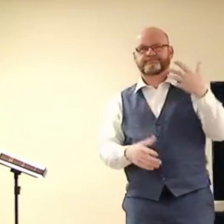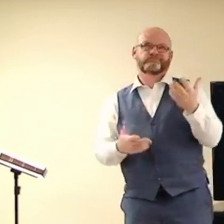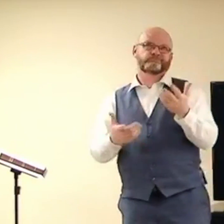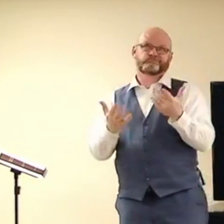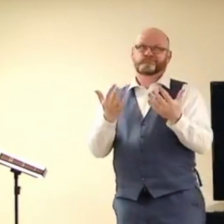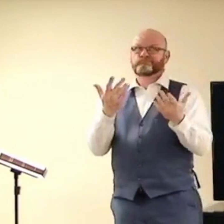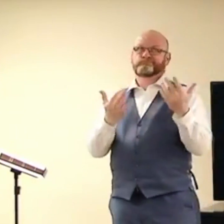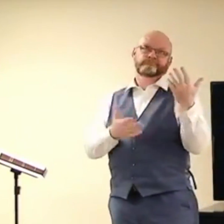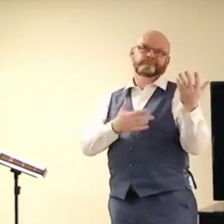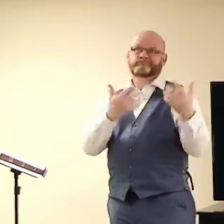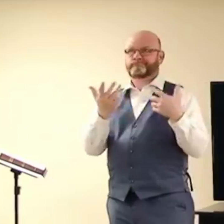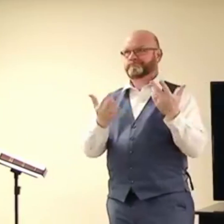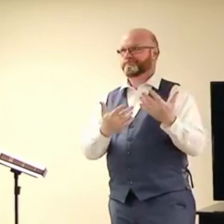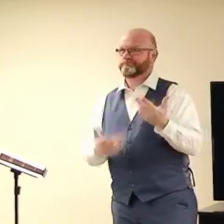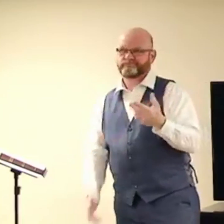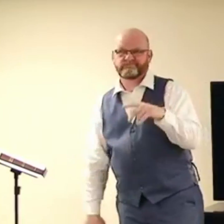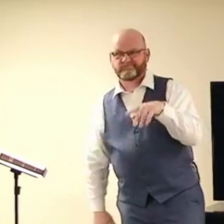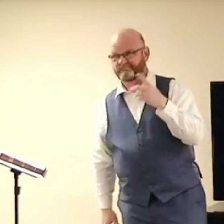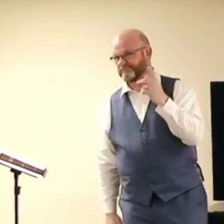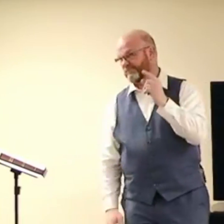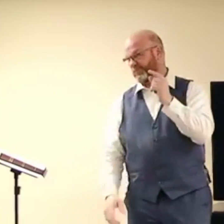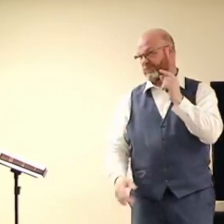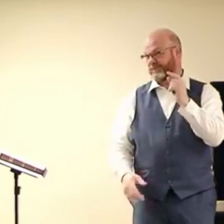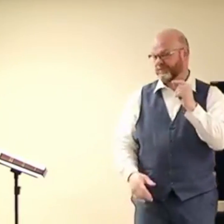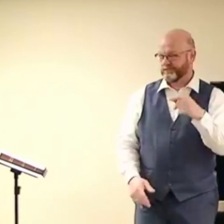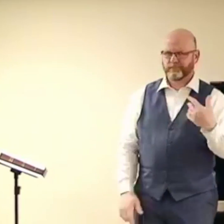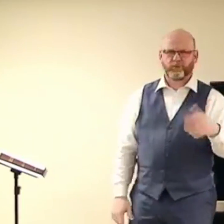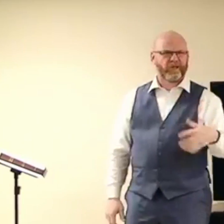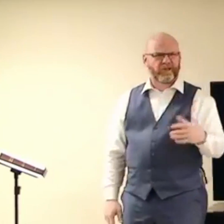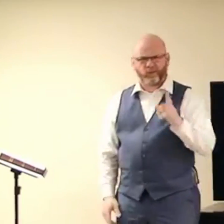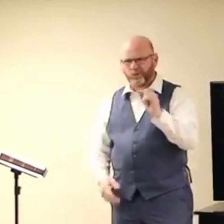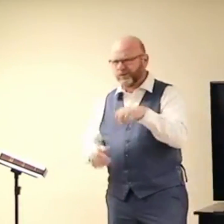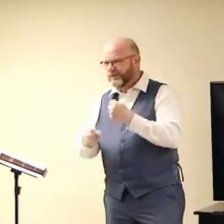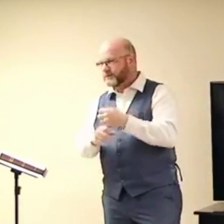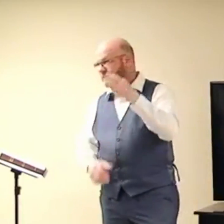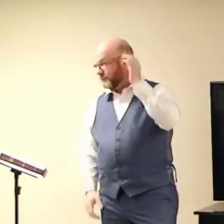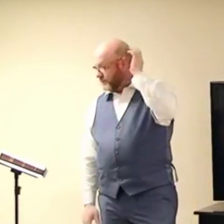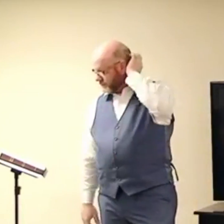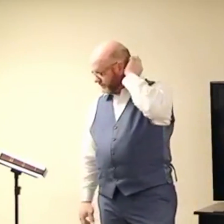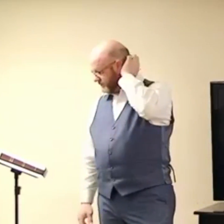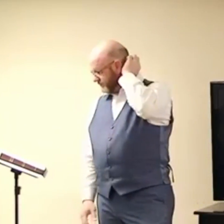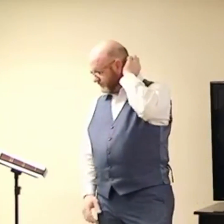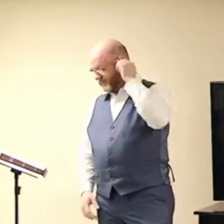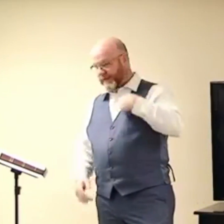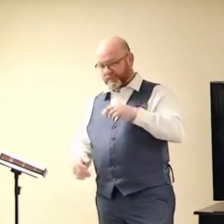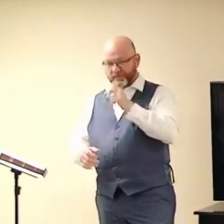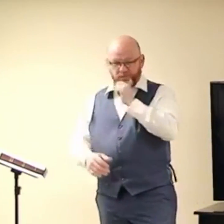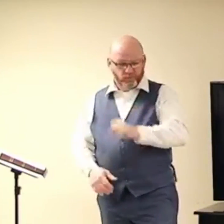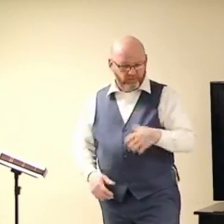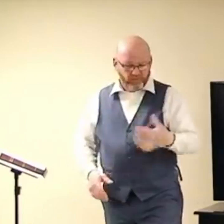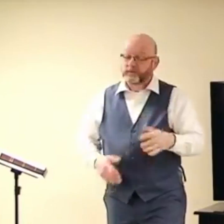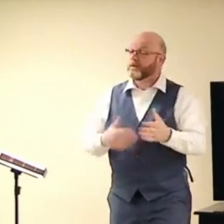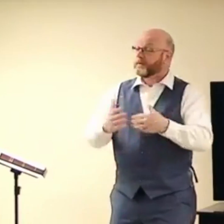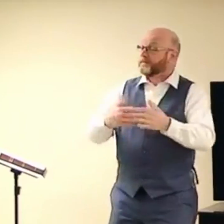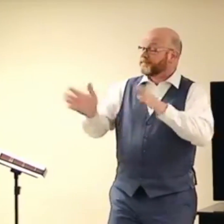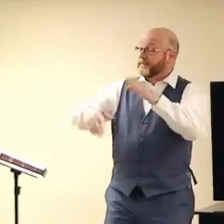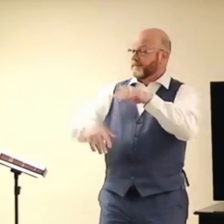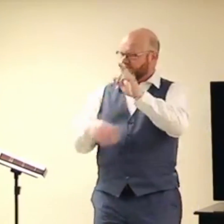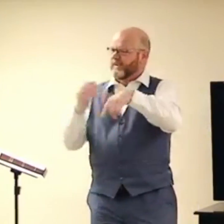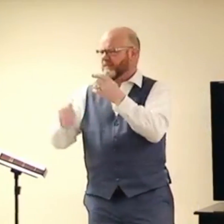Before I finished, I don't know, it's several years ago, I don't know. I'm old.